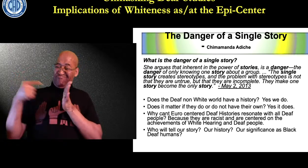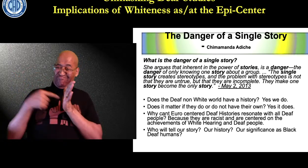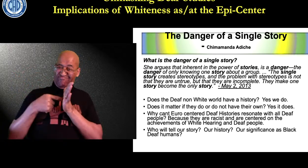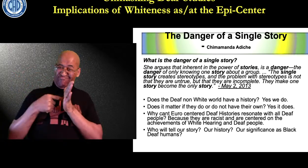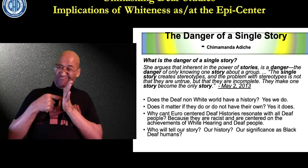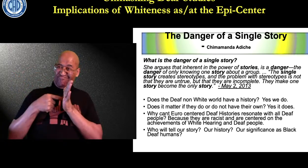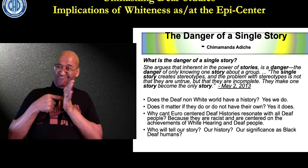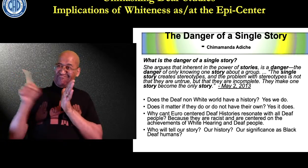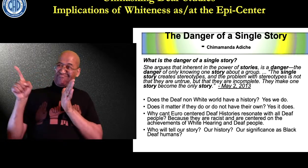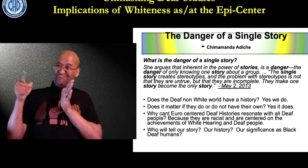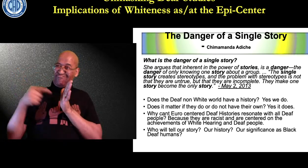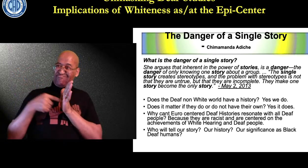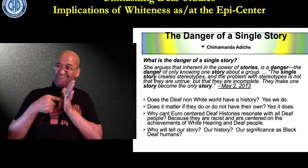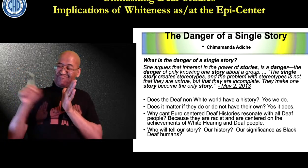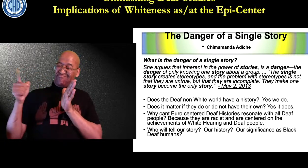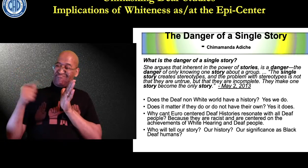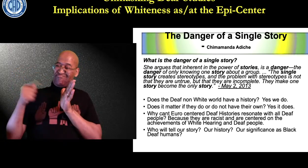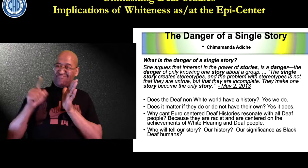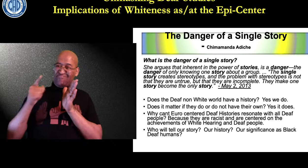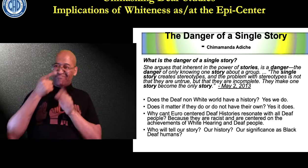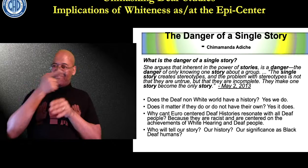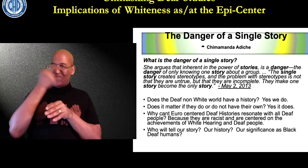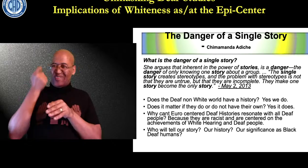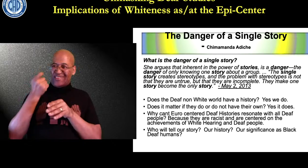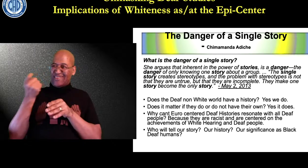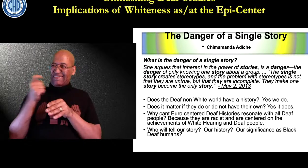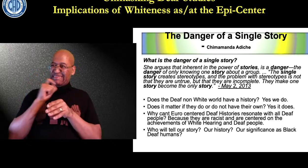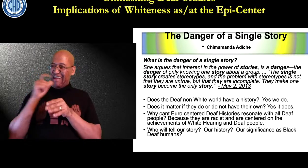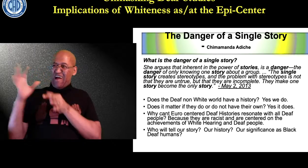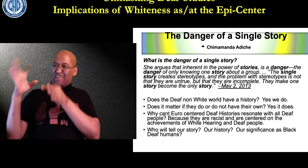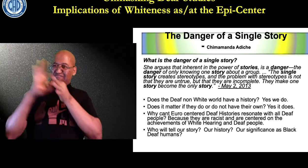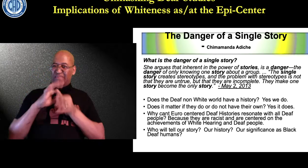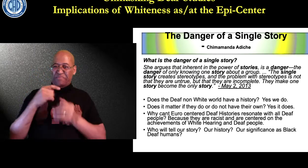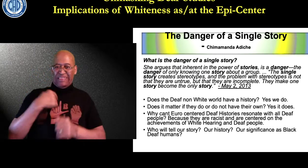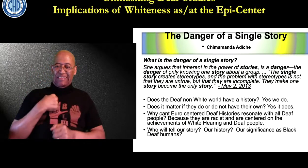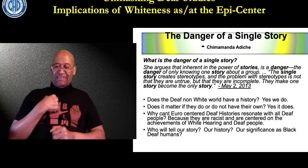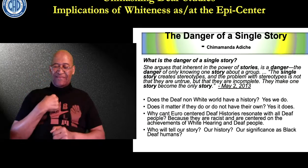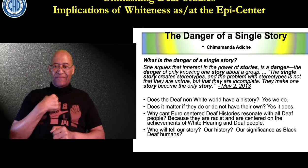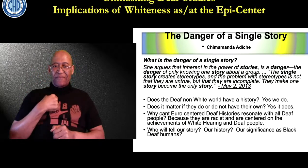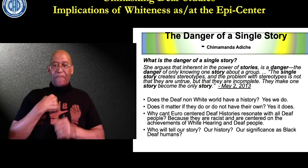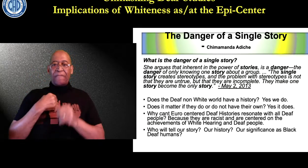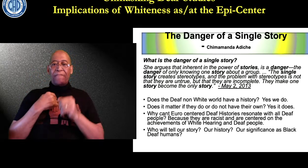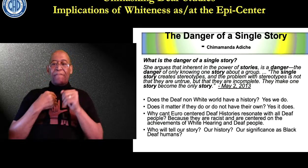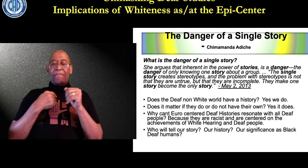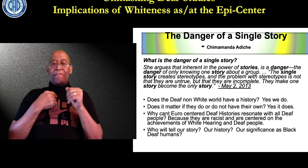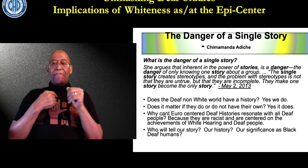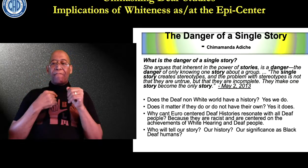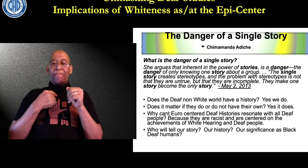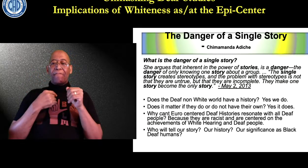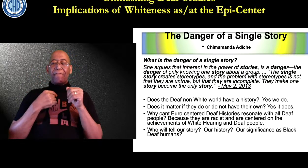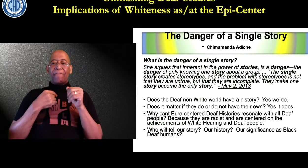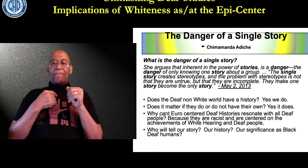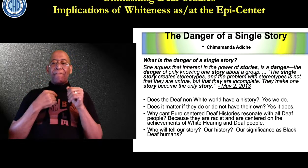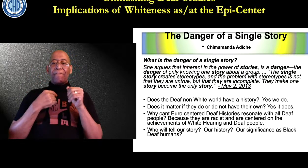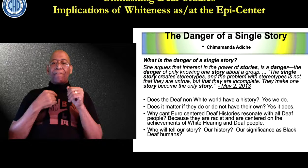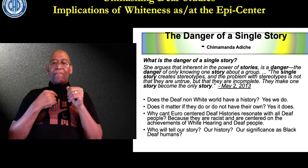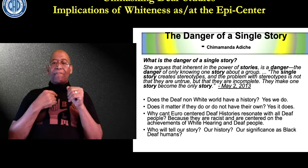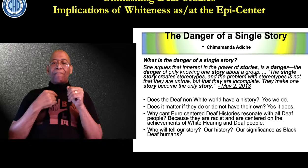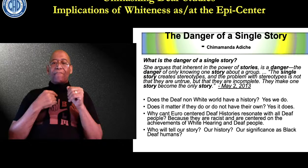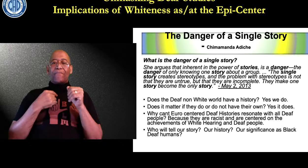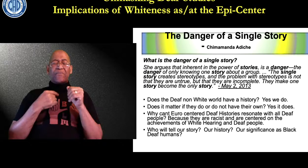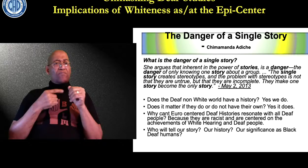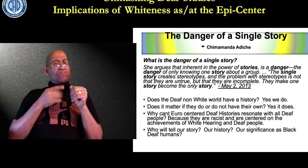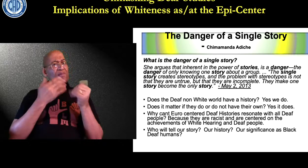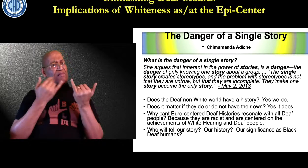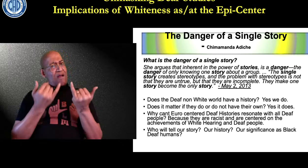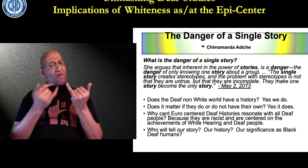They accept the white story, but something's lacking. It's not reflective of them. It